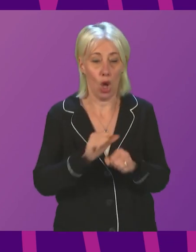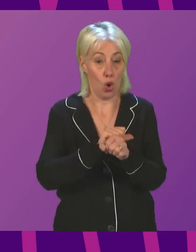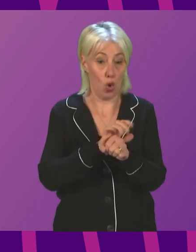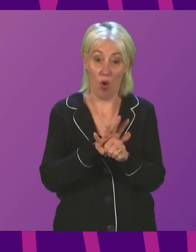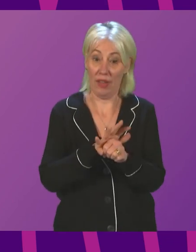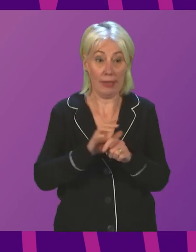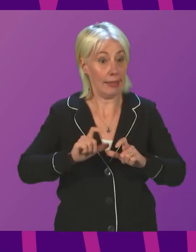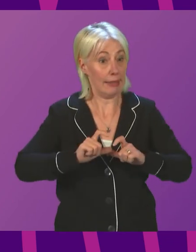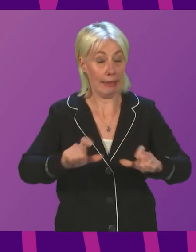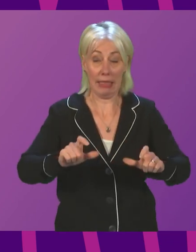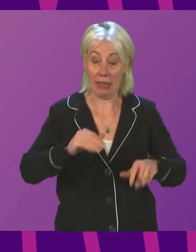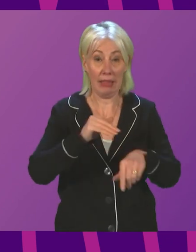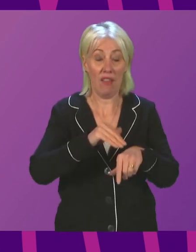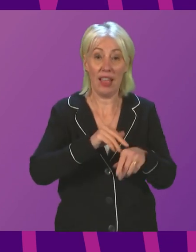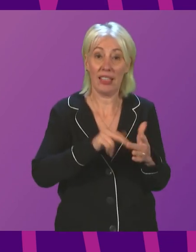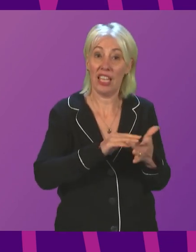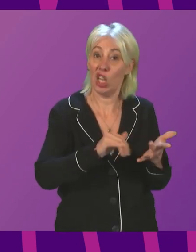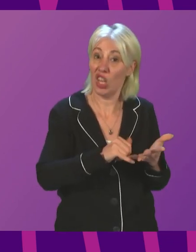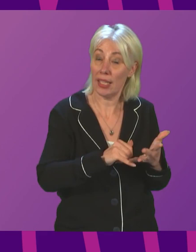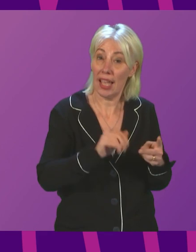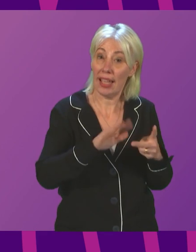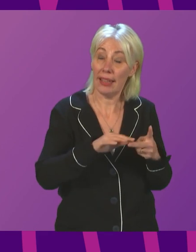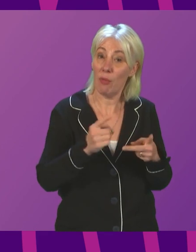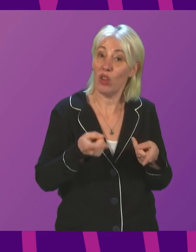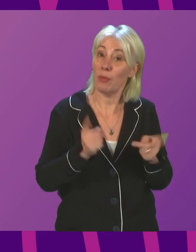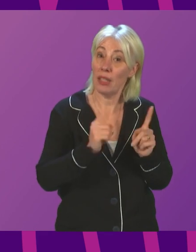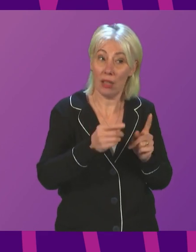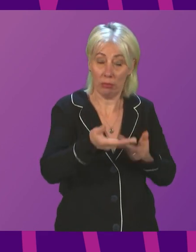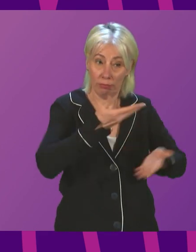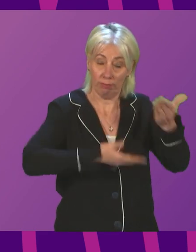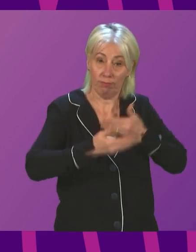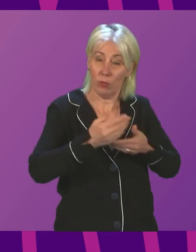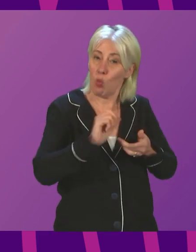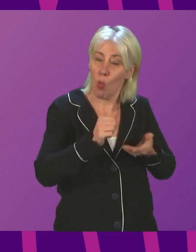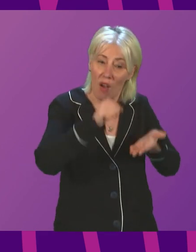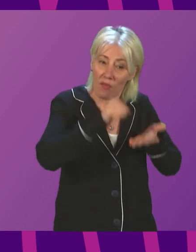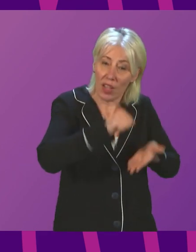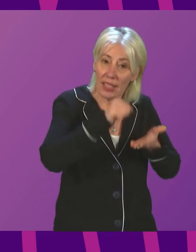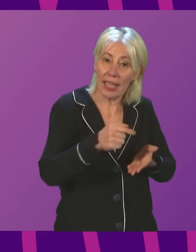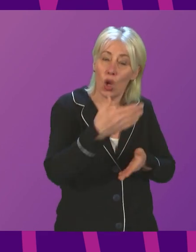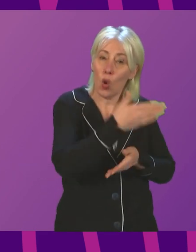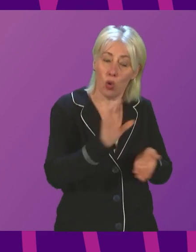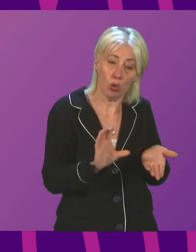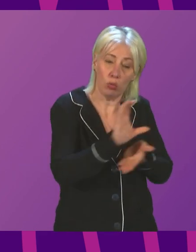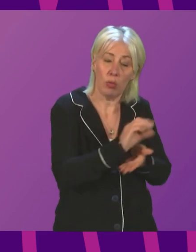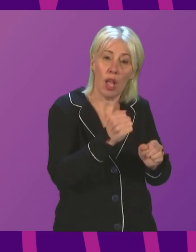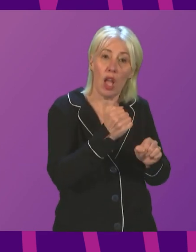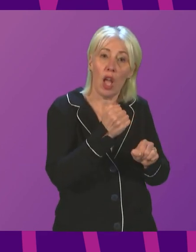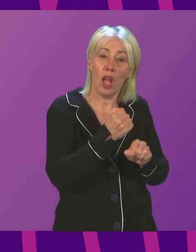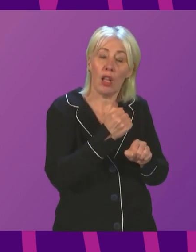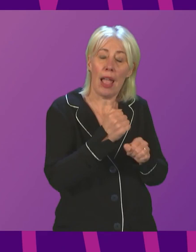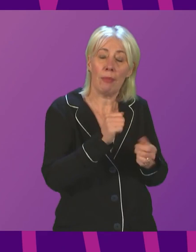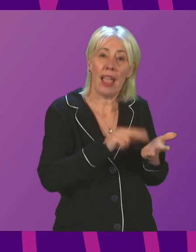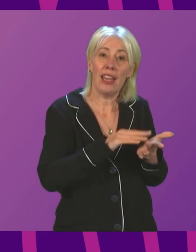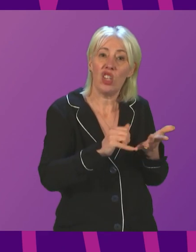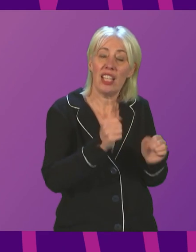still severely affecting our NHS, can the Deputy First Minister outline what additional funding is going to NHS Greater Glasgow and Clyde to help ease pressures over the